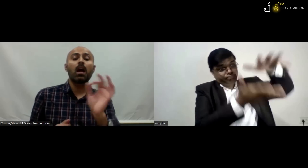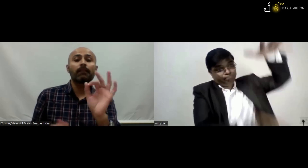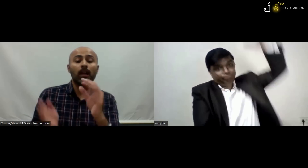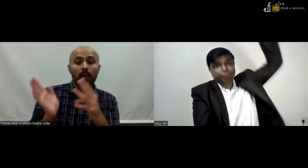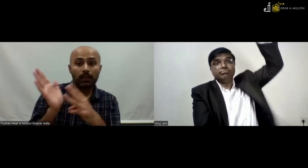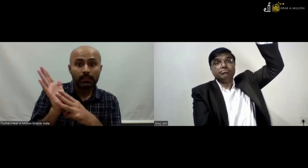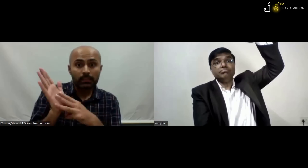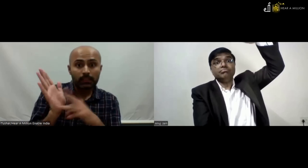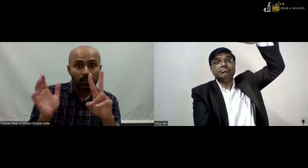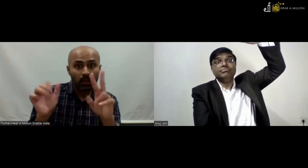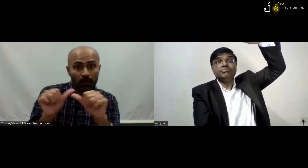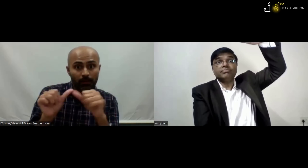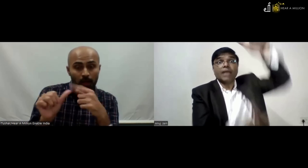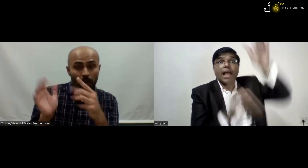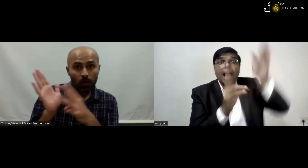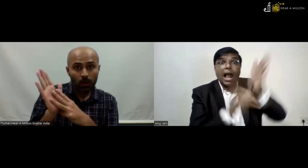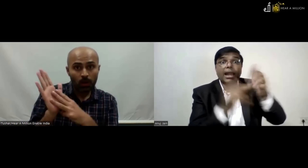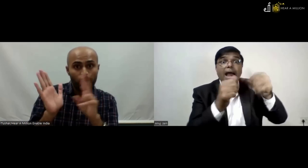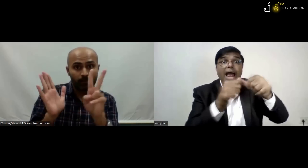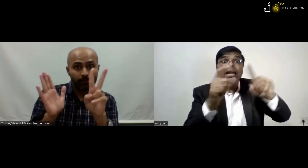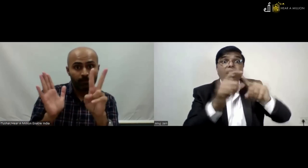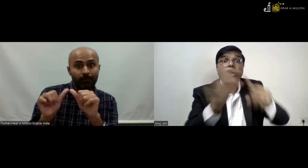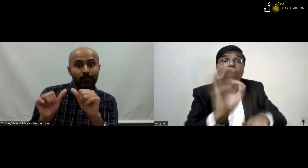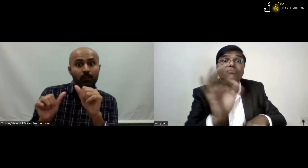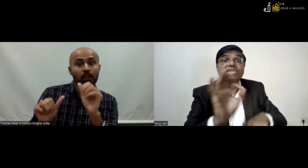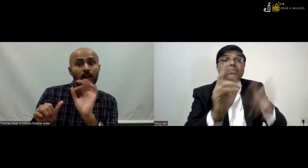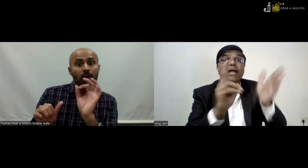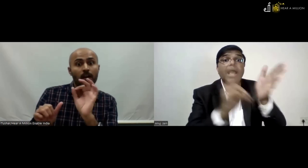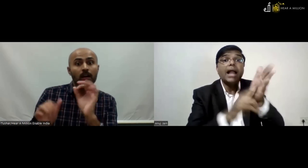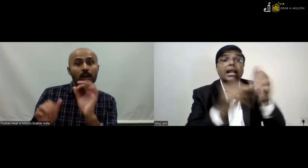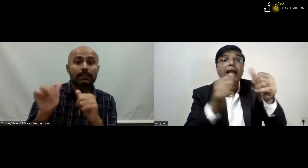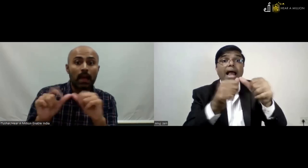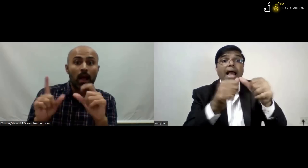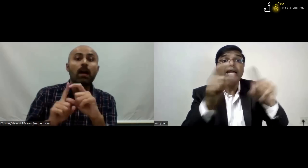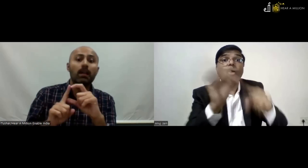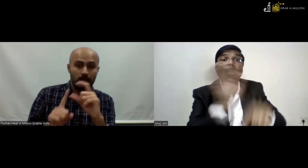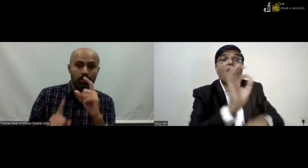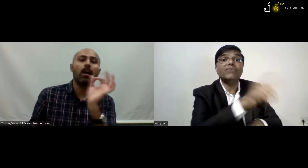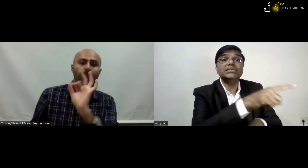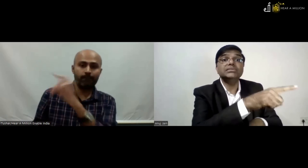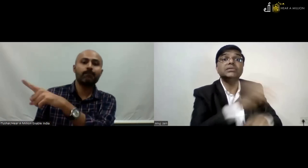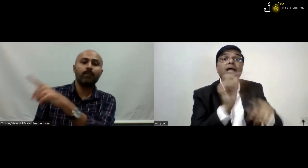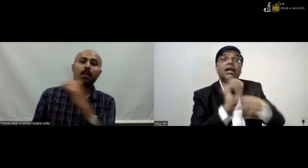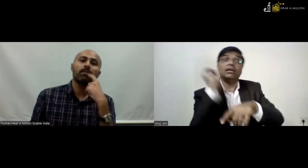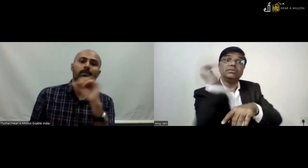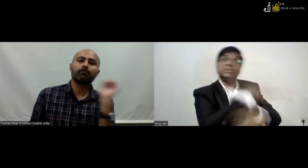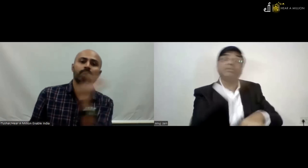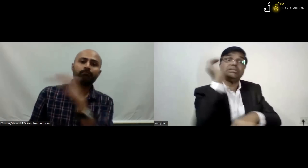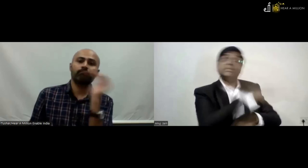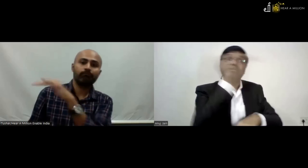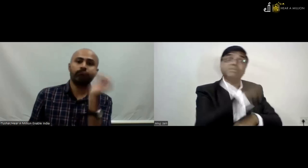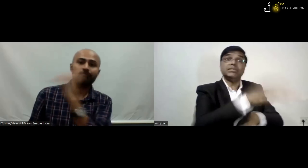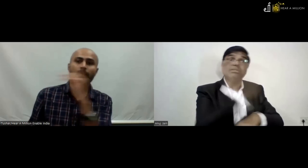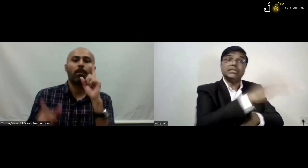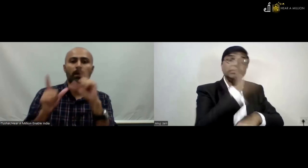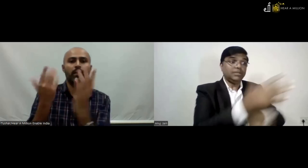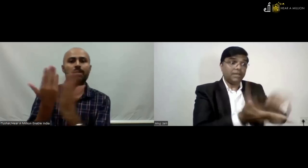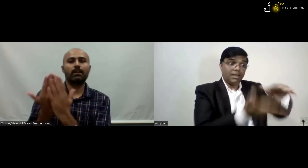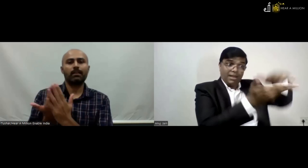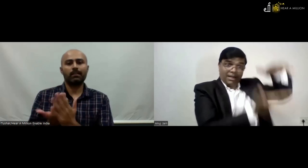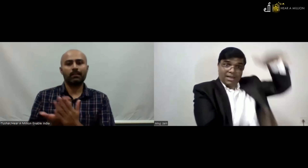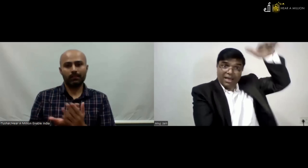So what you have to do is you send it directly to the NAD office. Your complaints have to be sent to the NAD